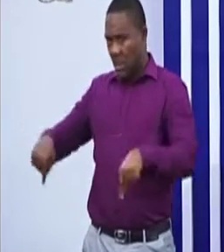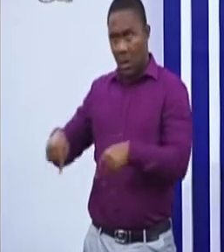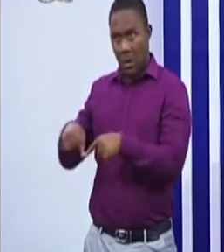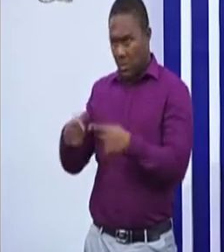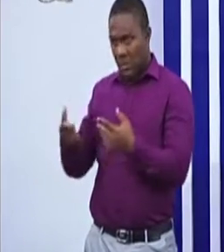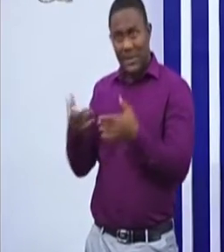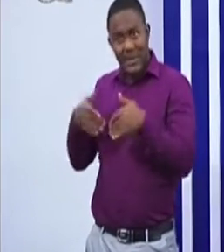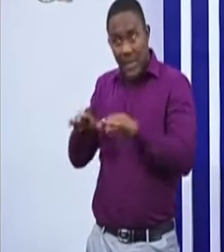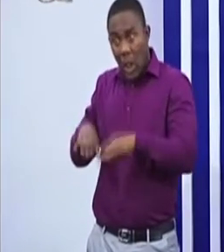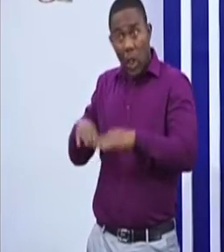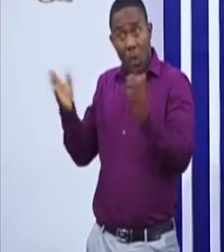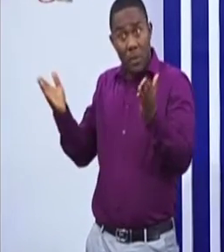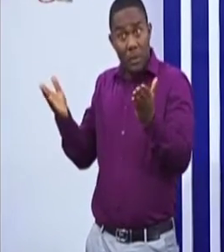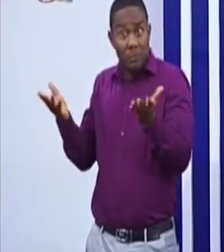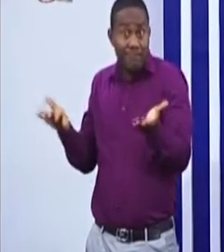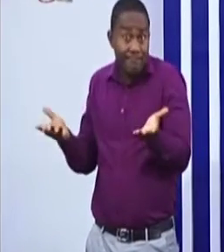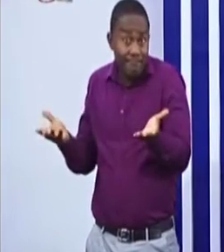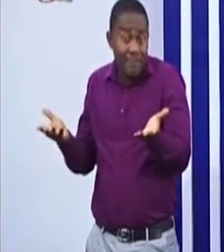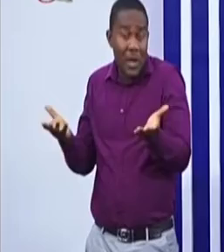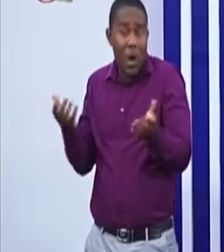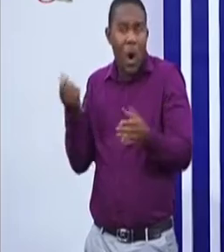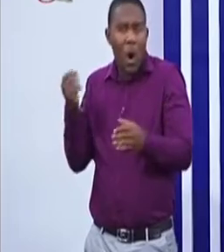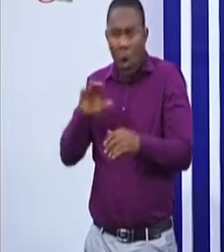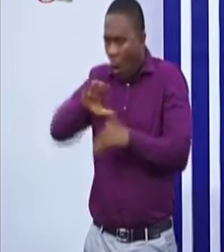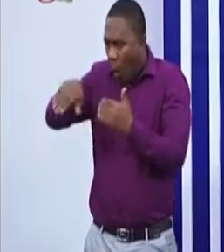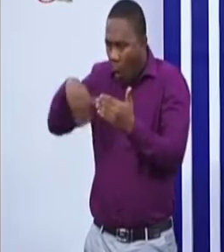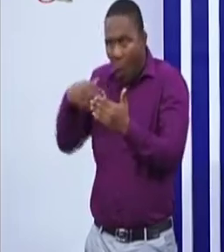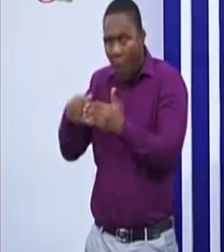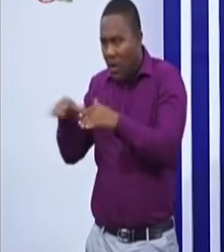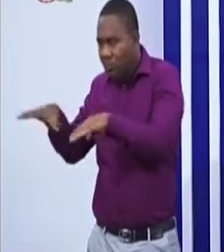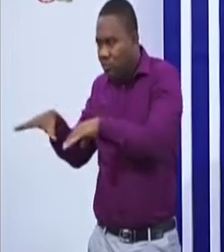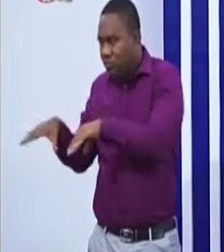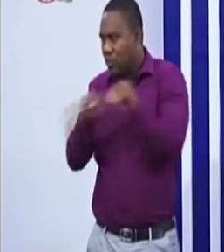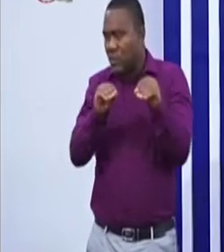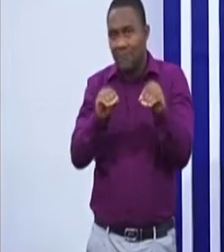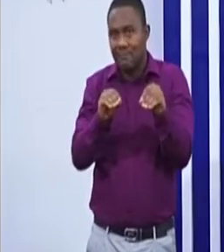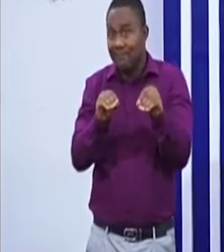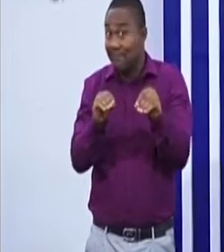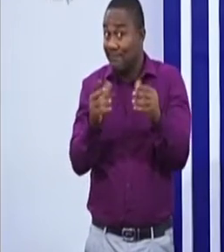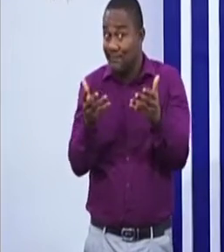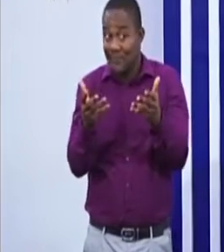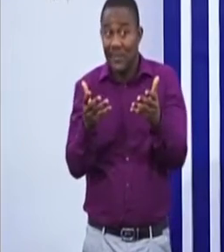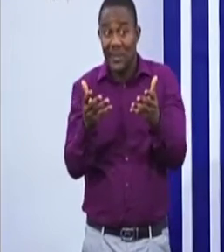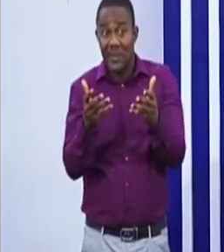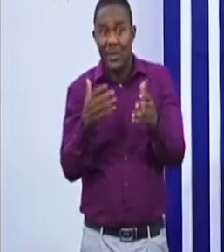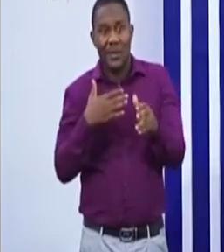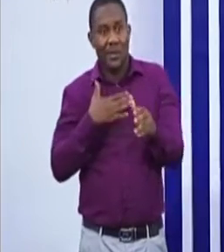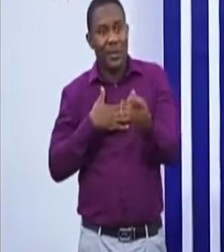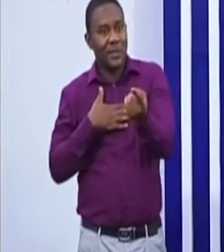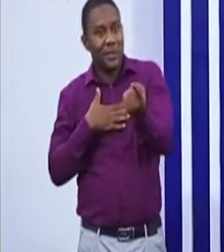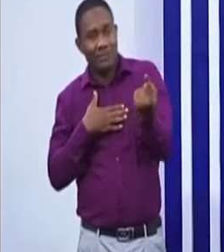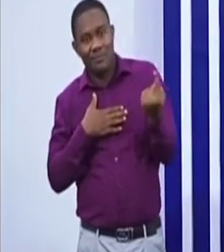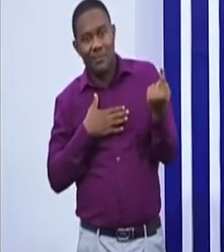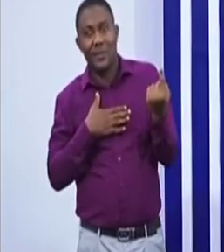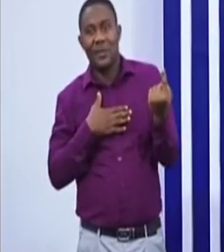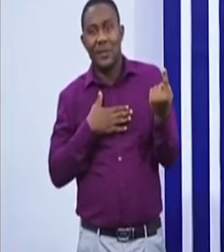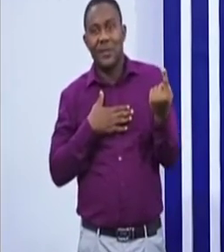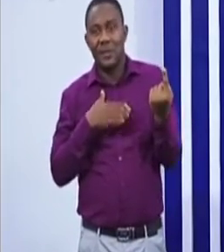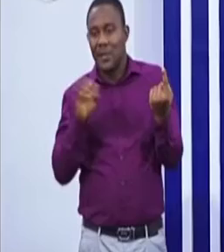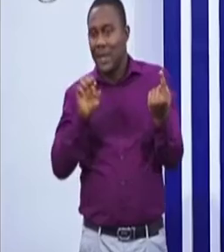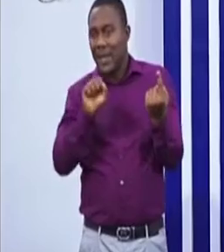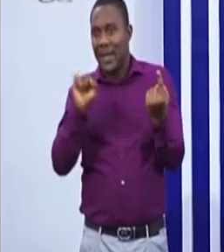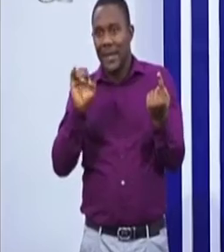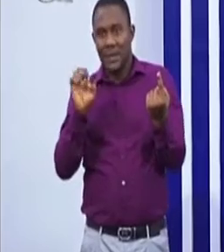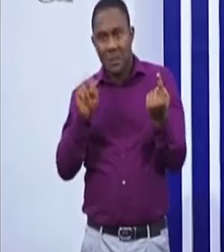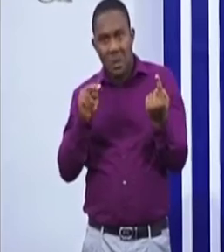facility still open, or has everybody been exited at this point in time? Dixon from National Security, please join me with a quick answer to that one. And